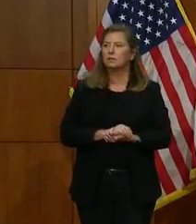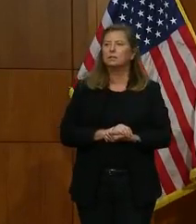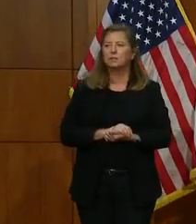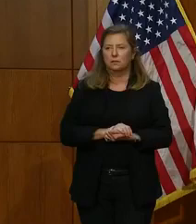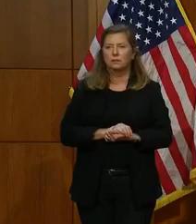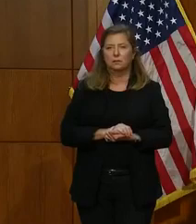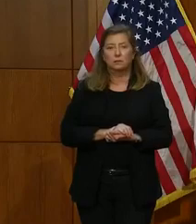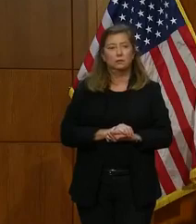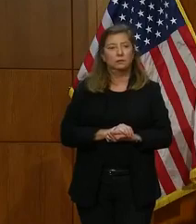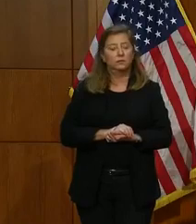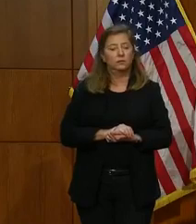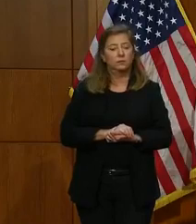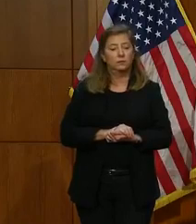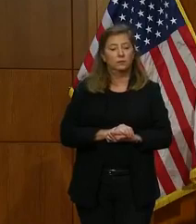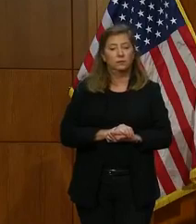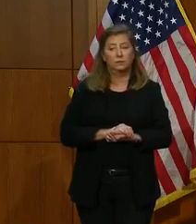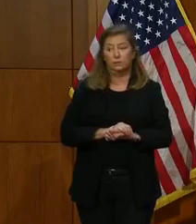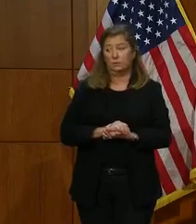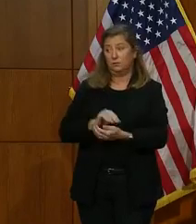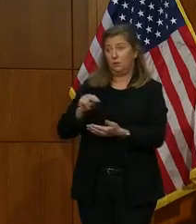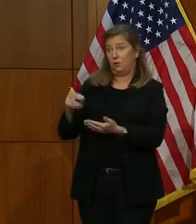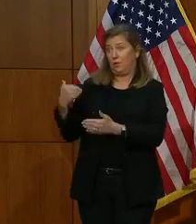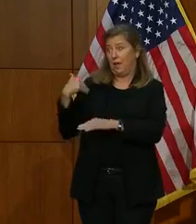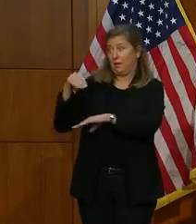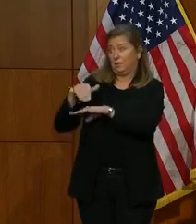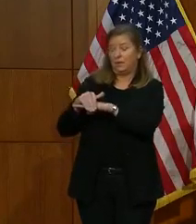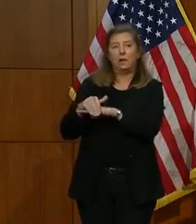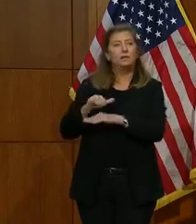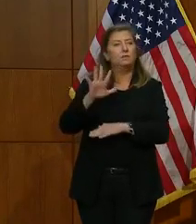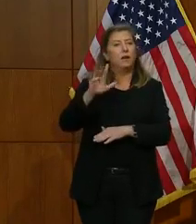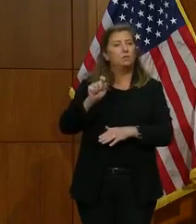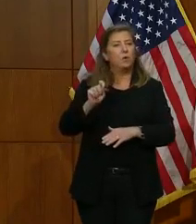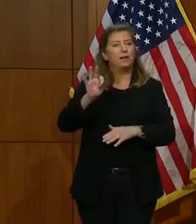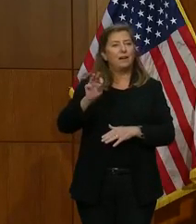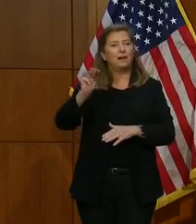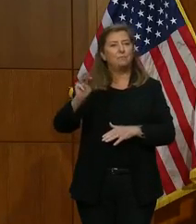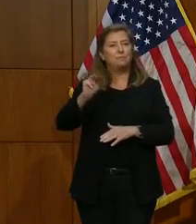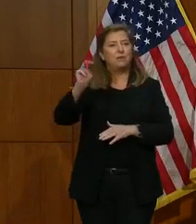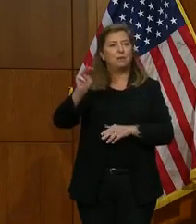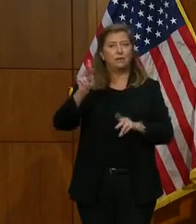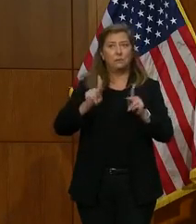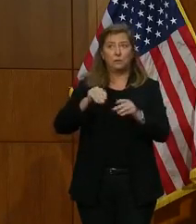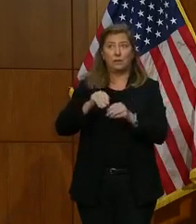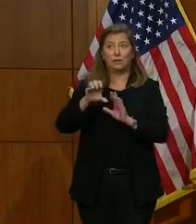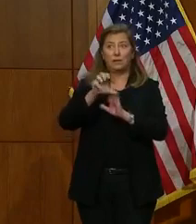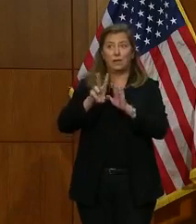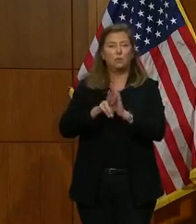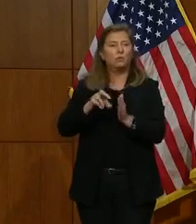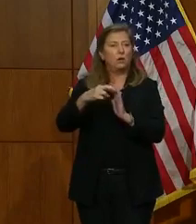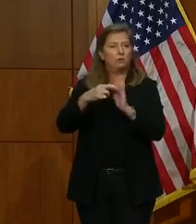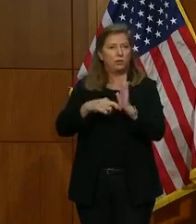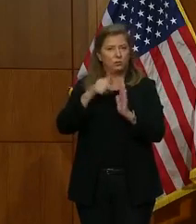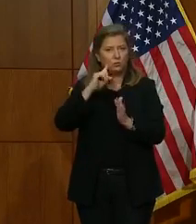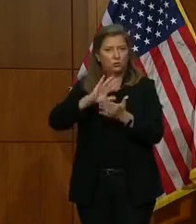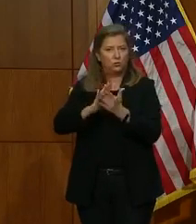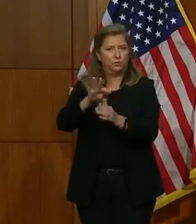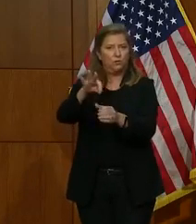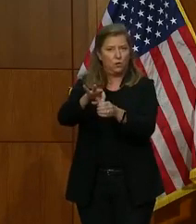of last night, there were 5.9 million registered voters in the Commonwealth. This